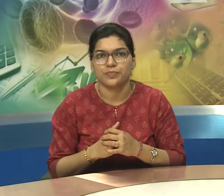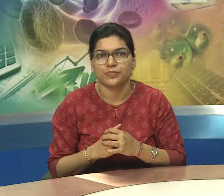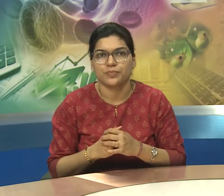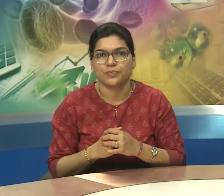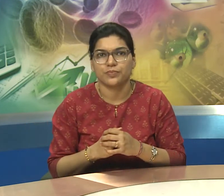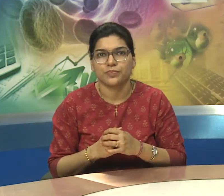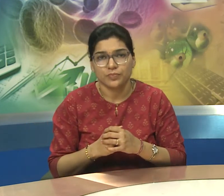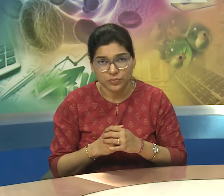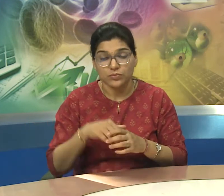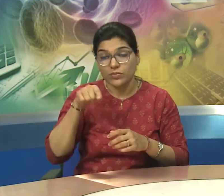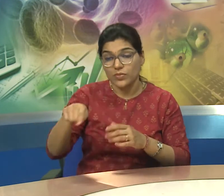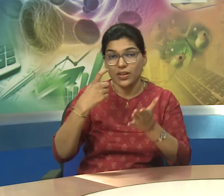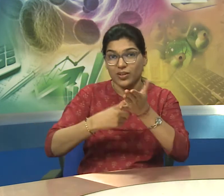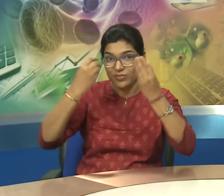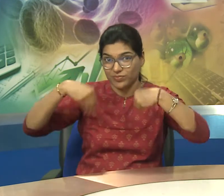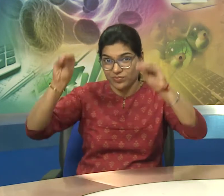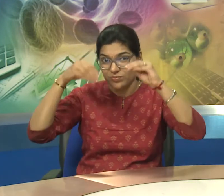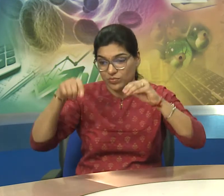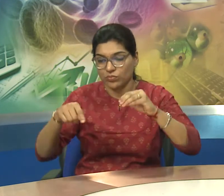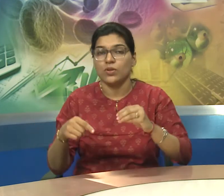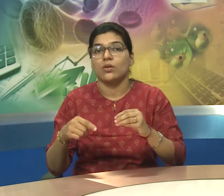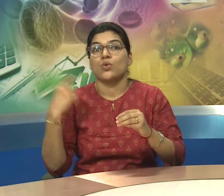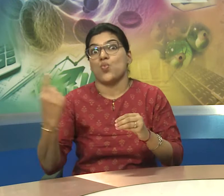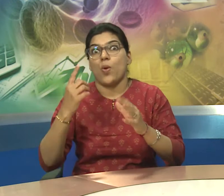sometimes directly from the